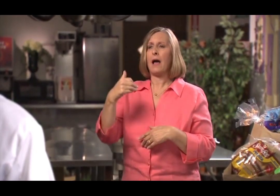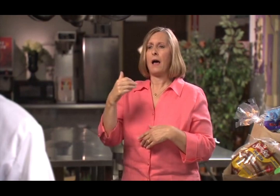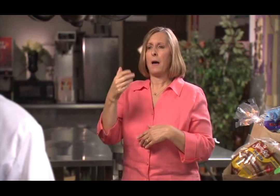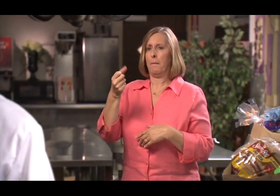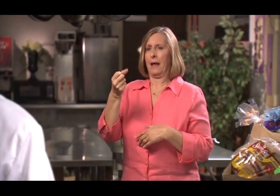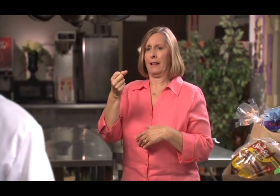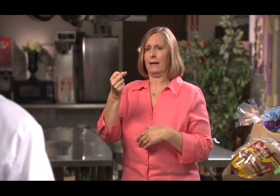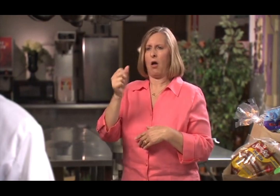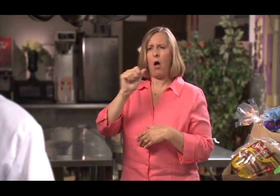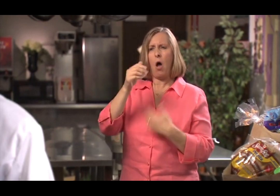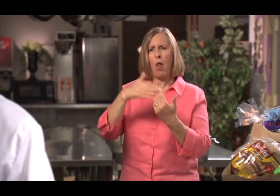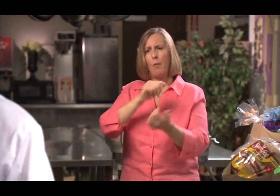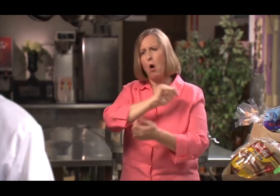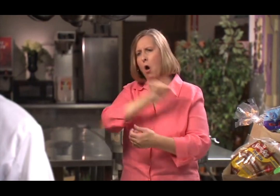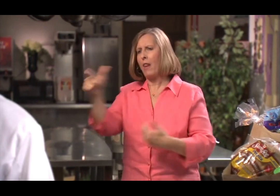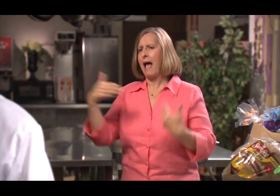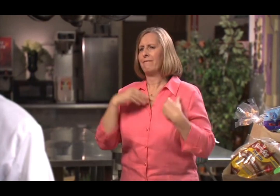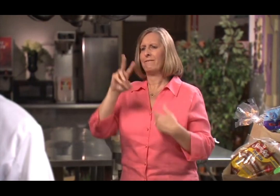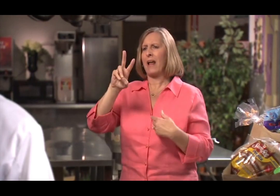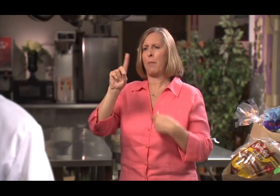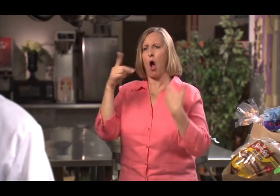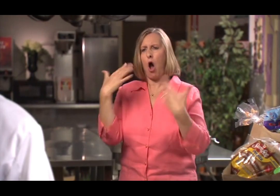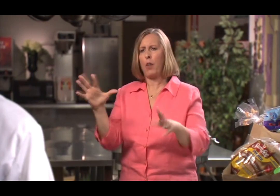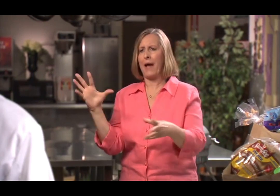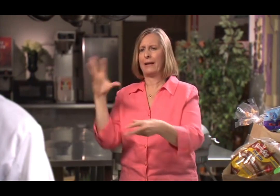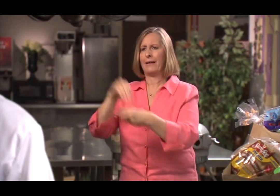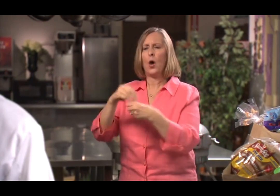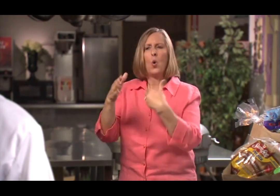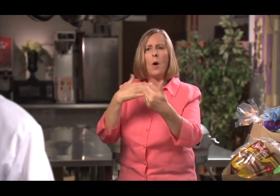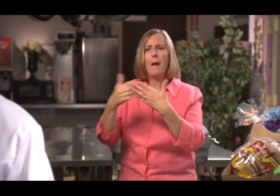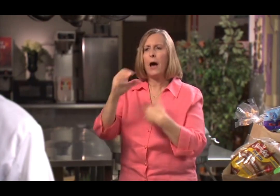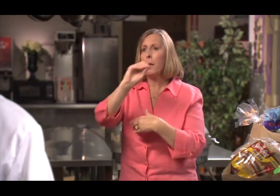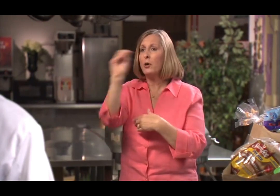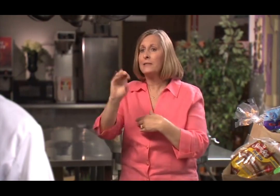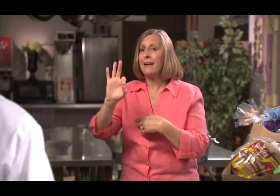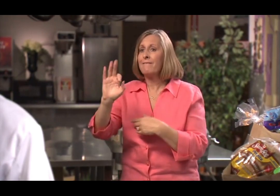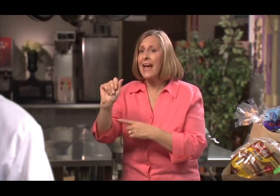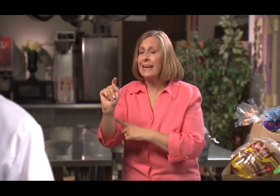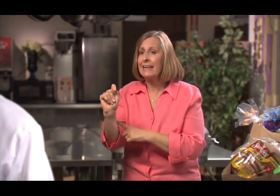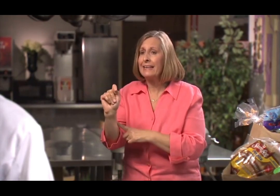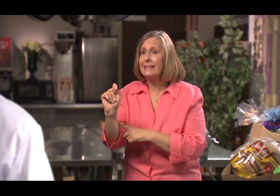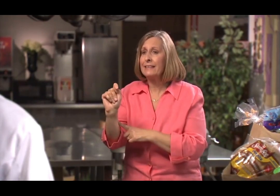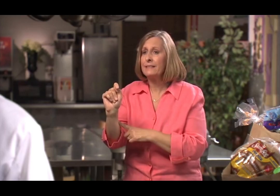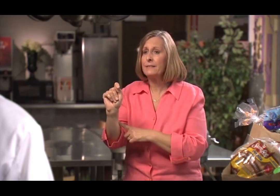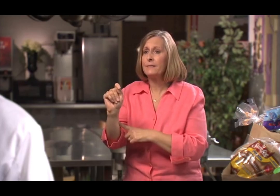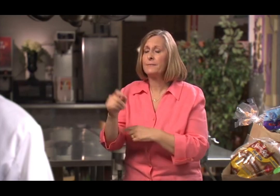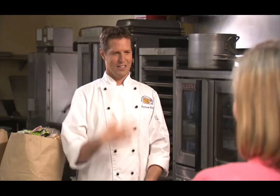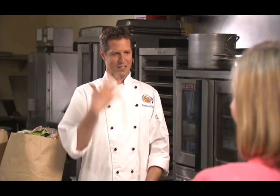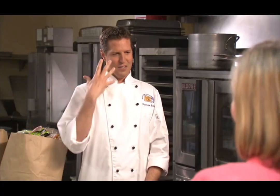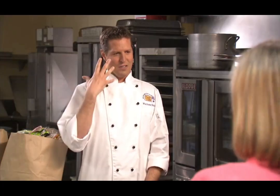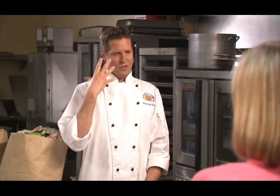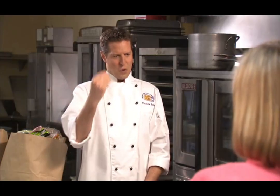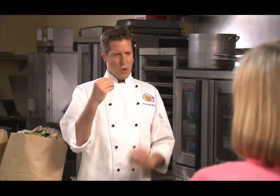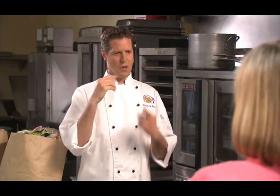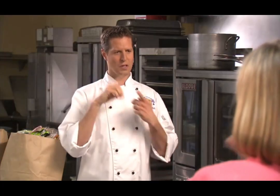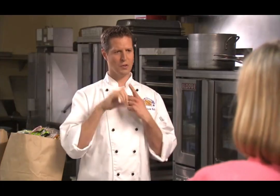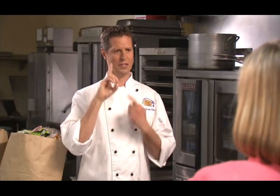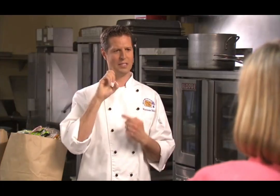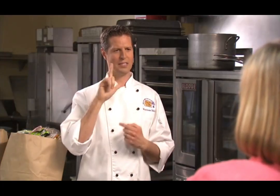Did you know that vitamin D is added to almost all milk in the U.S., regardless of the percent of fat in the milk? Go to the